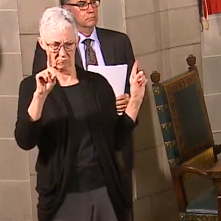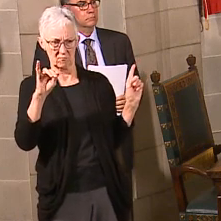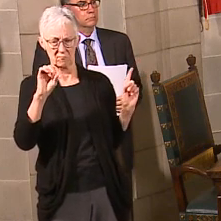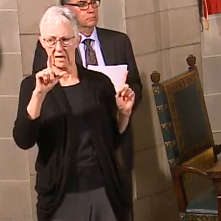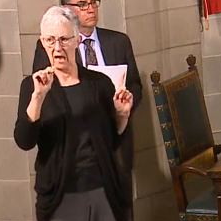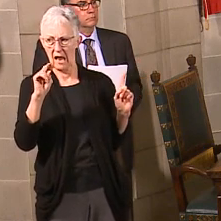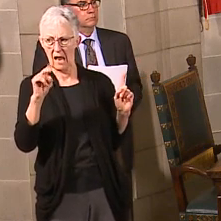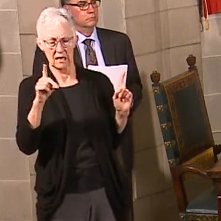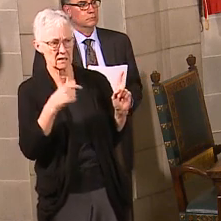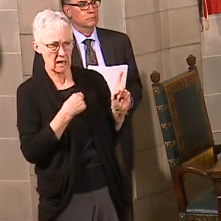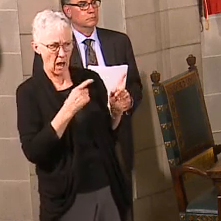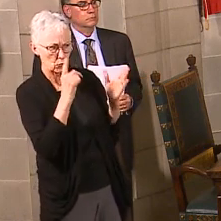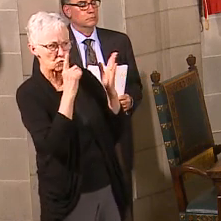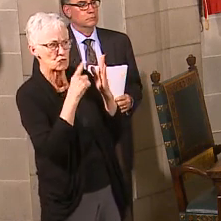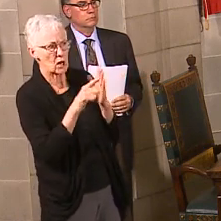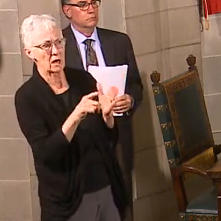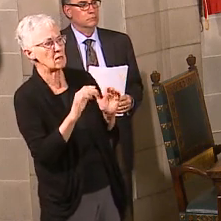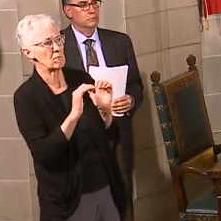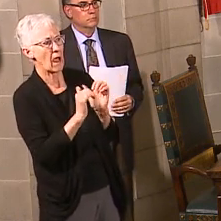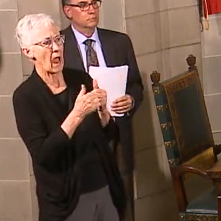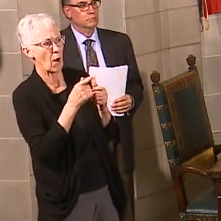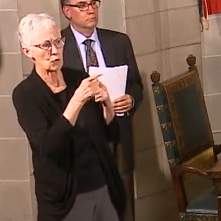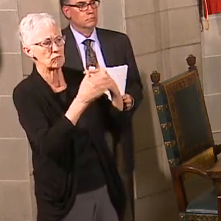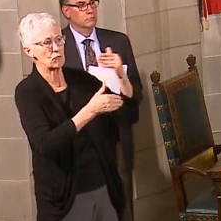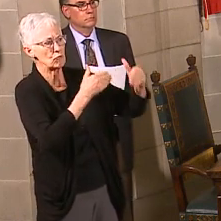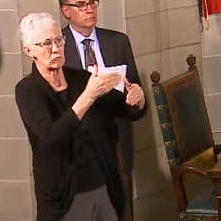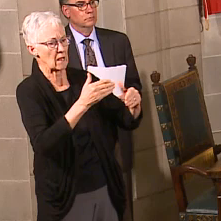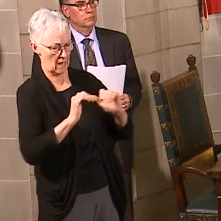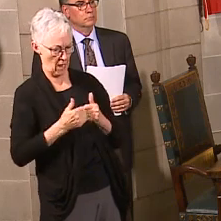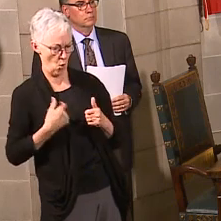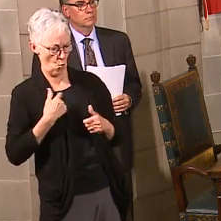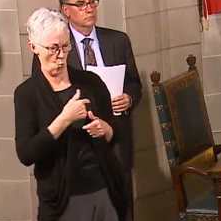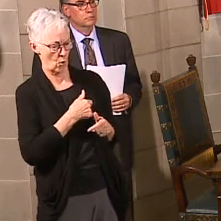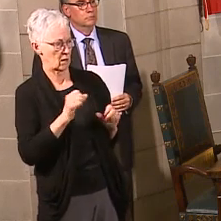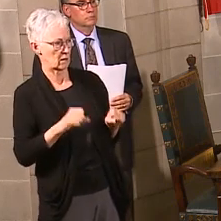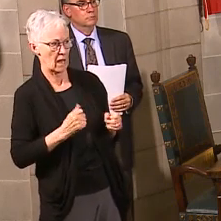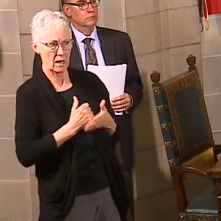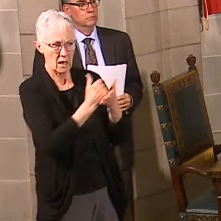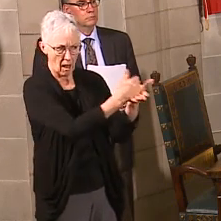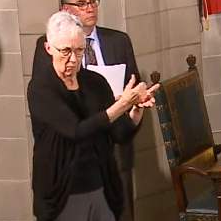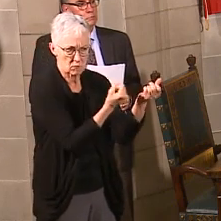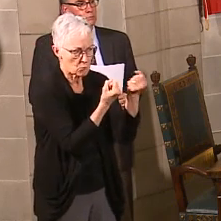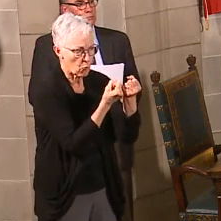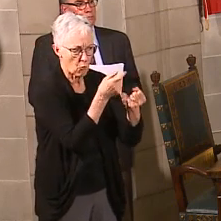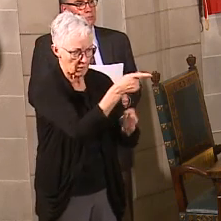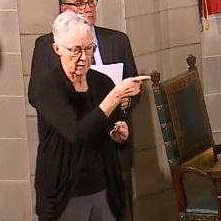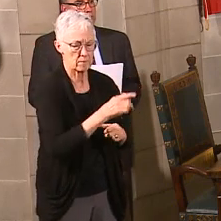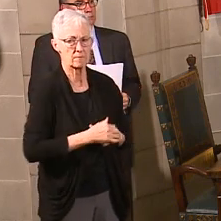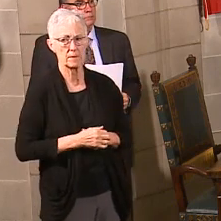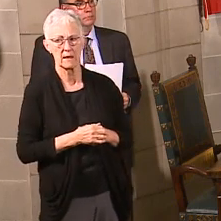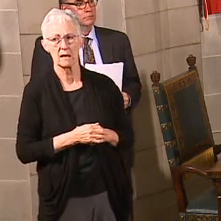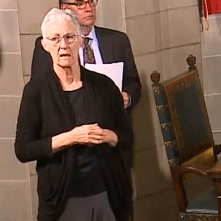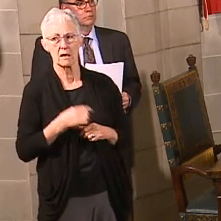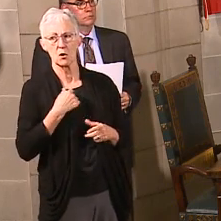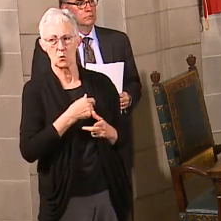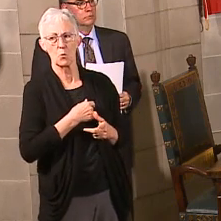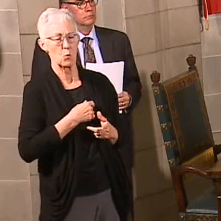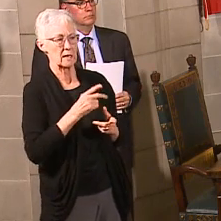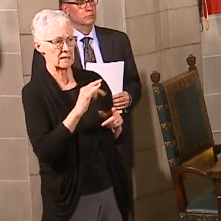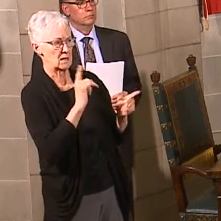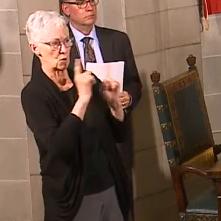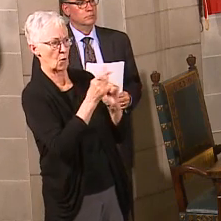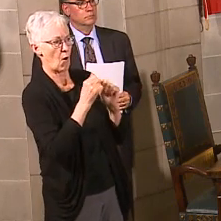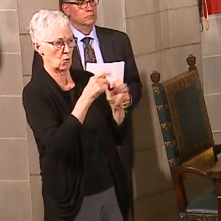just checking with them to see how things were going and what else we could be doing to help them. Part of that is going to be on communications. In fact, tomorrow